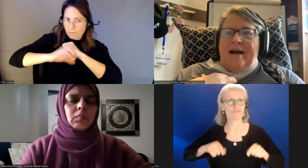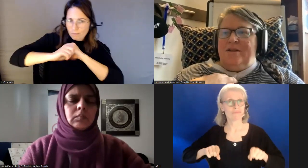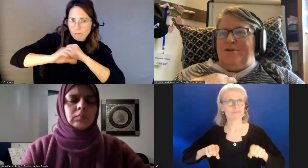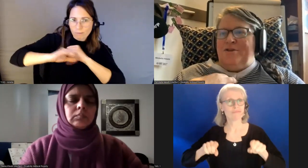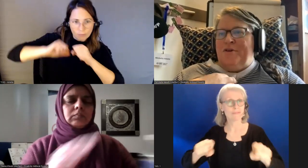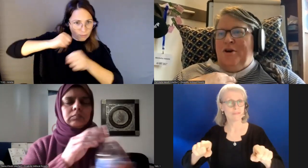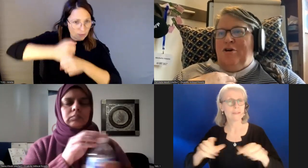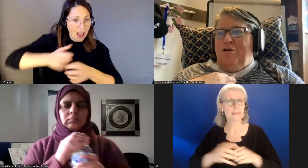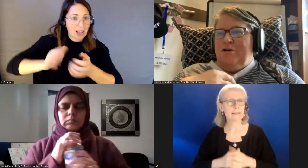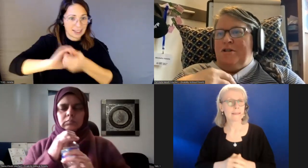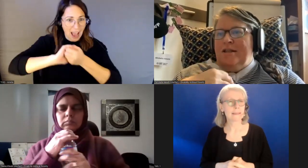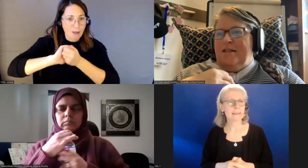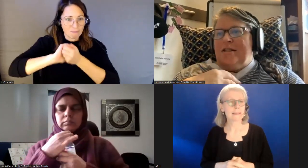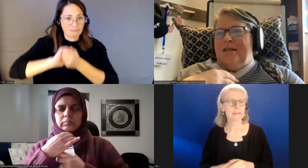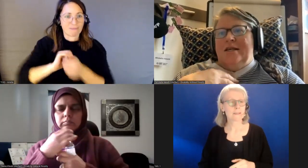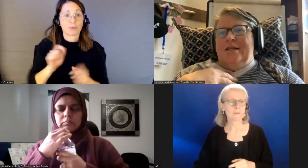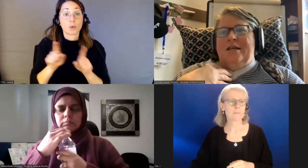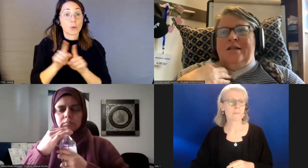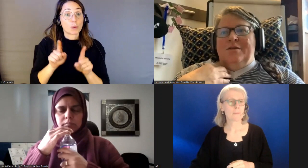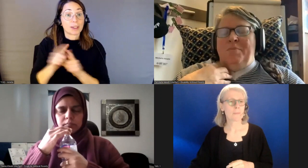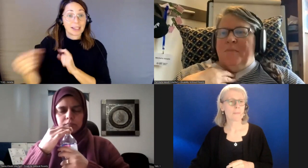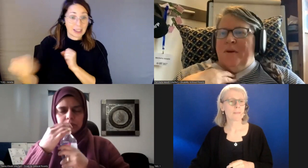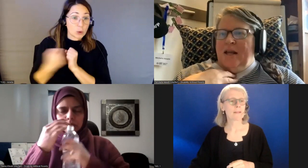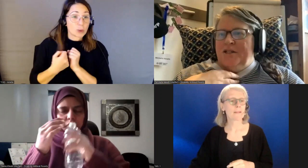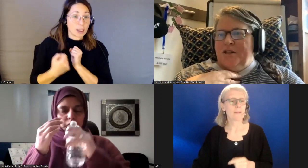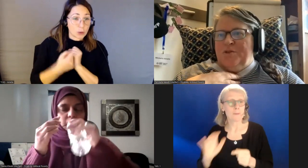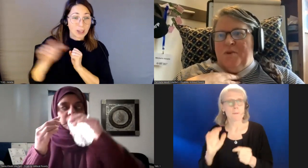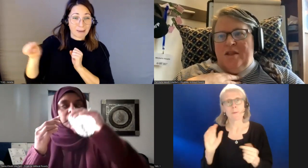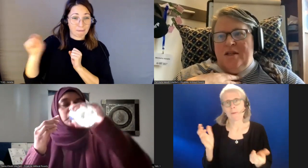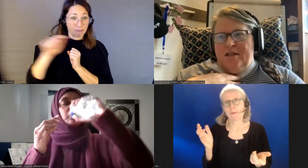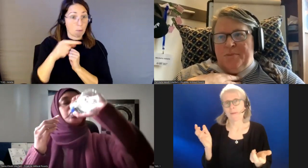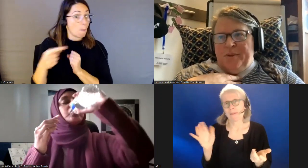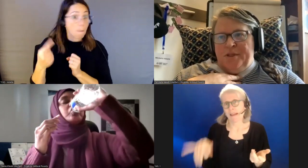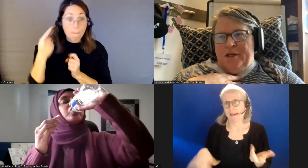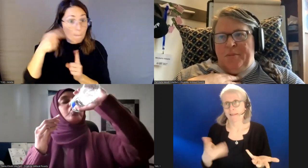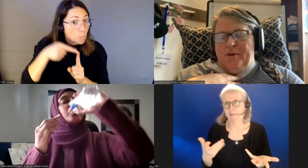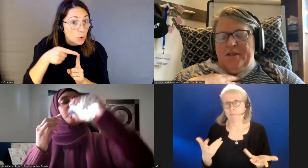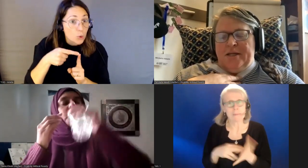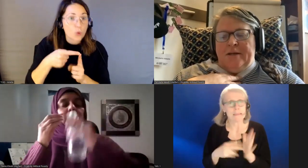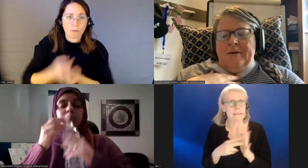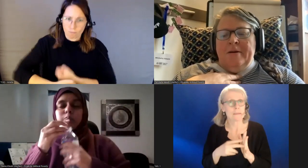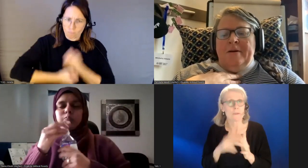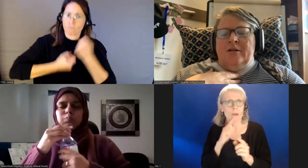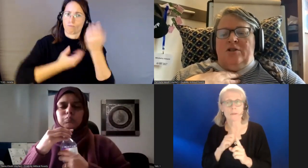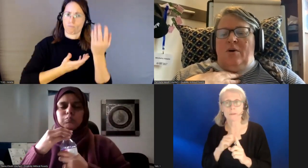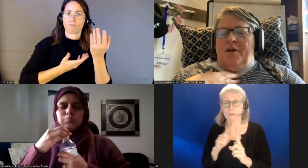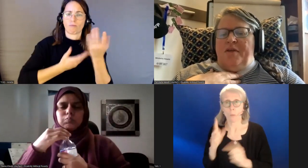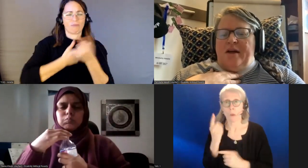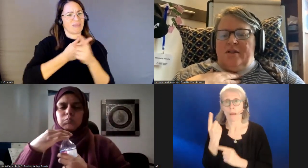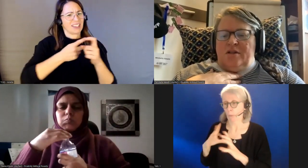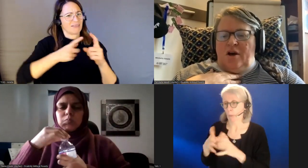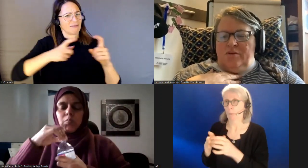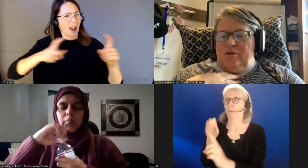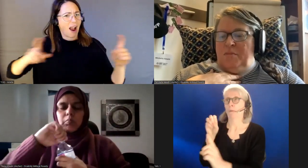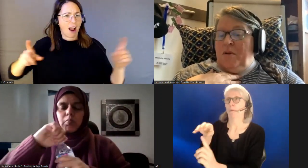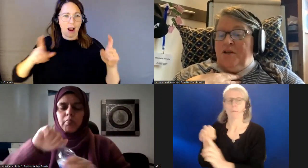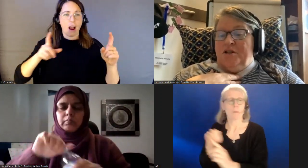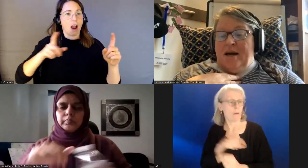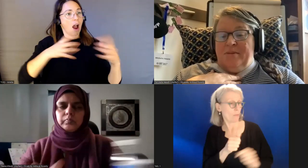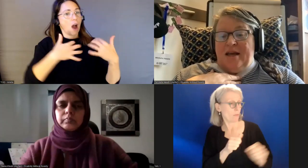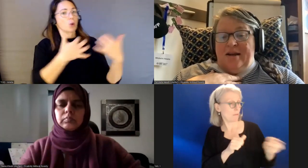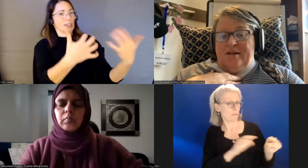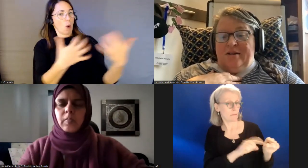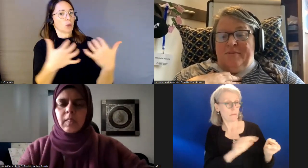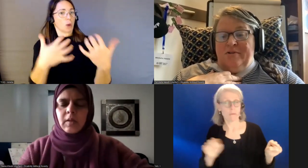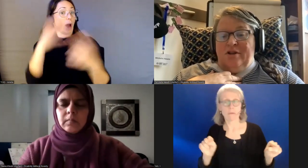all kinds of audiences and populations within the disability community. So our thanks go to March